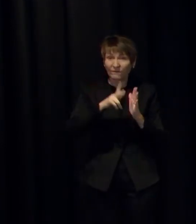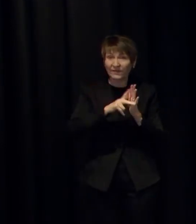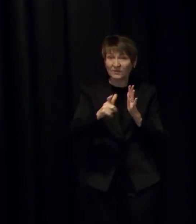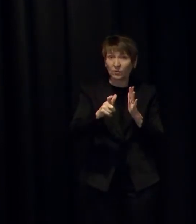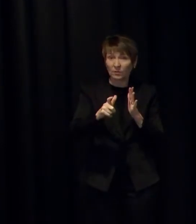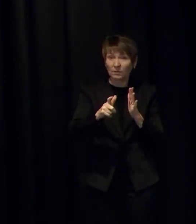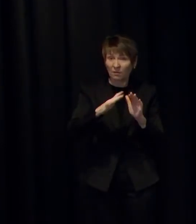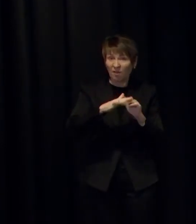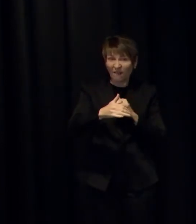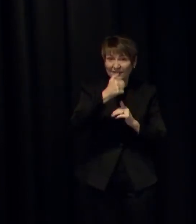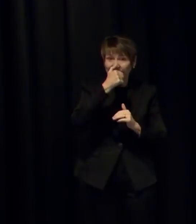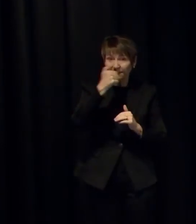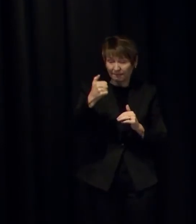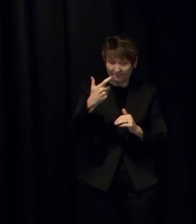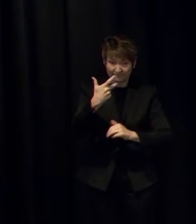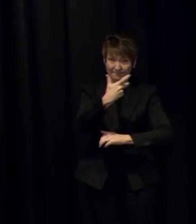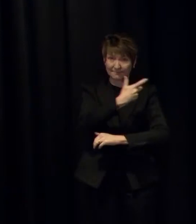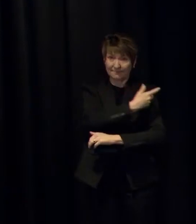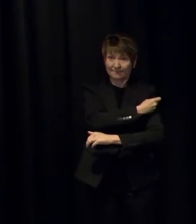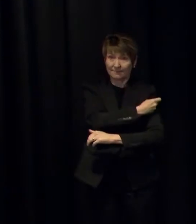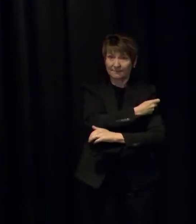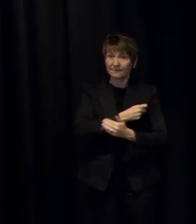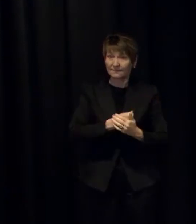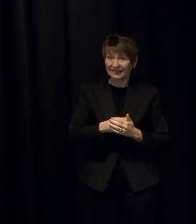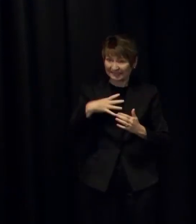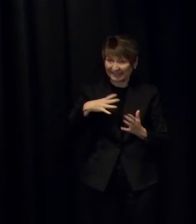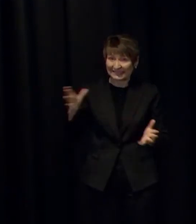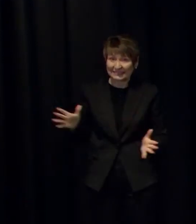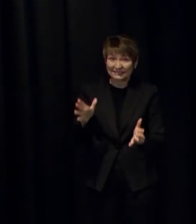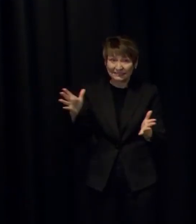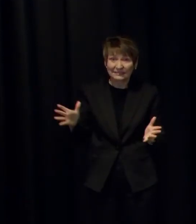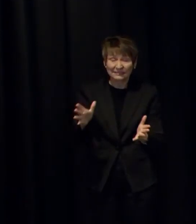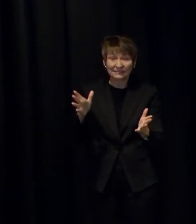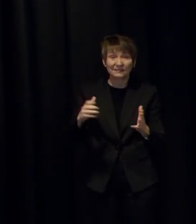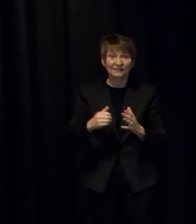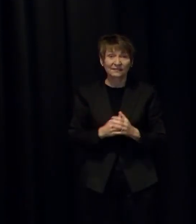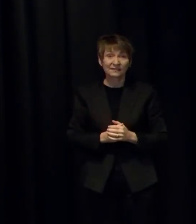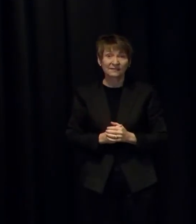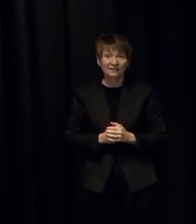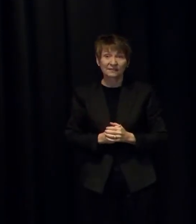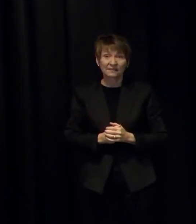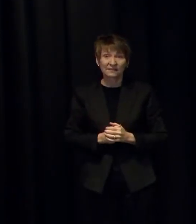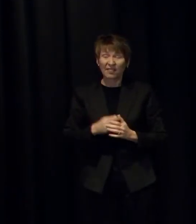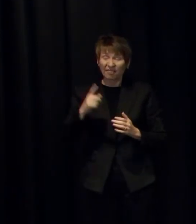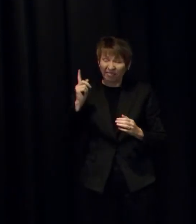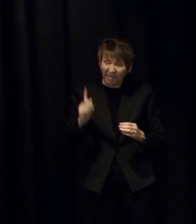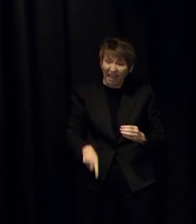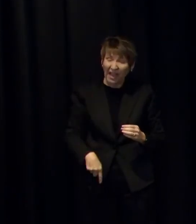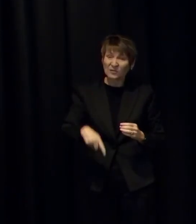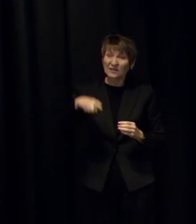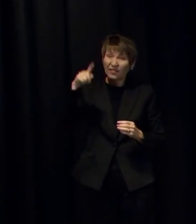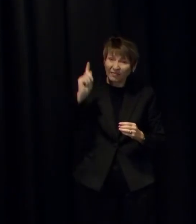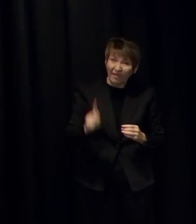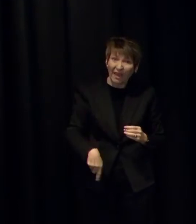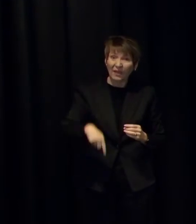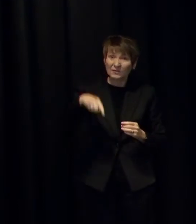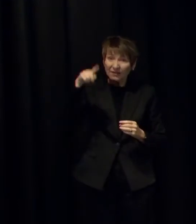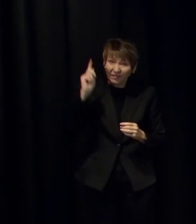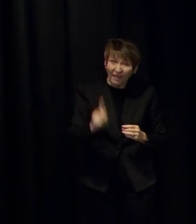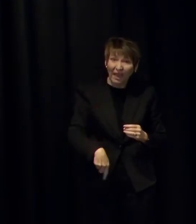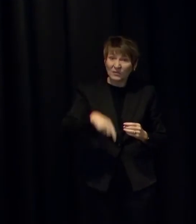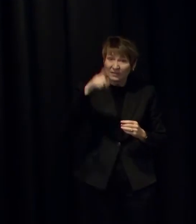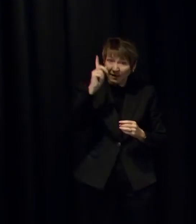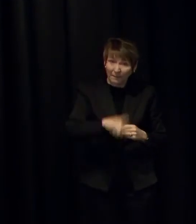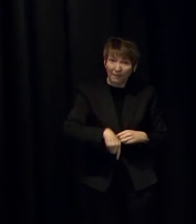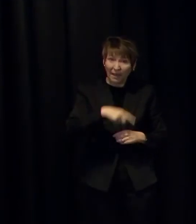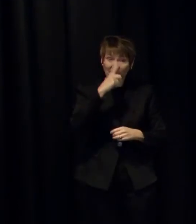every percentage point that's fully vaccinated, that is literally tens of thousands of people less